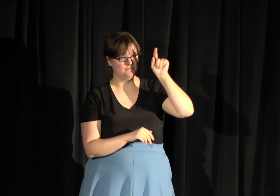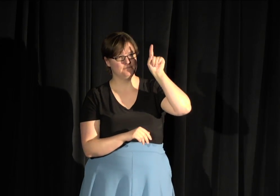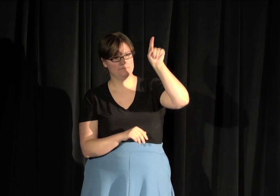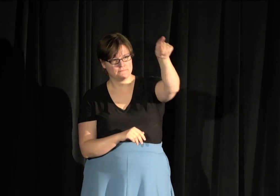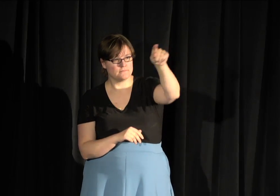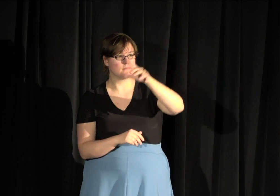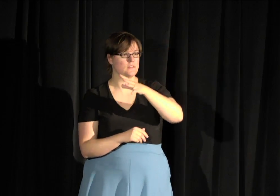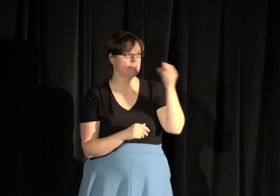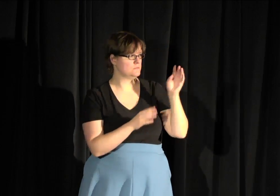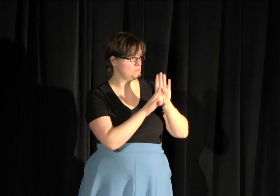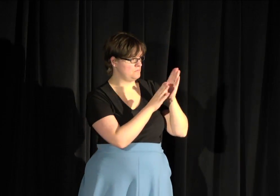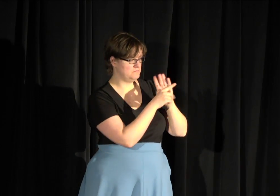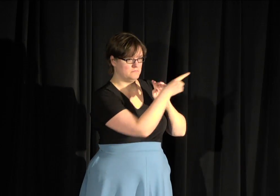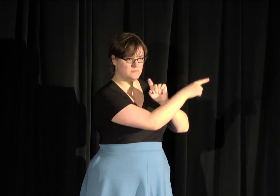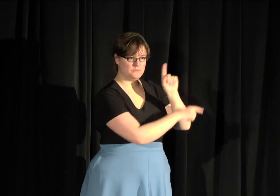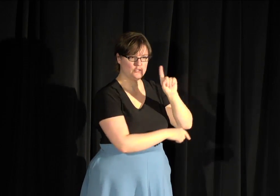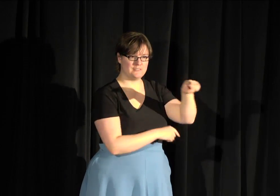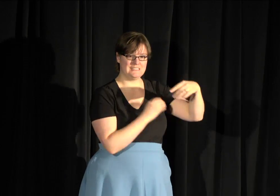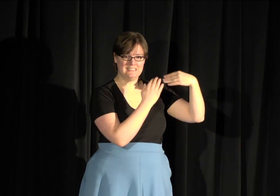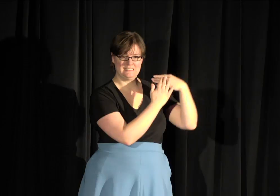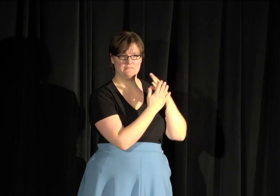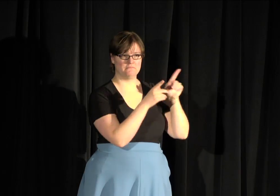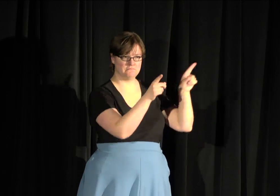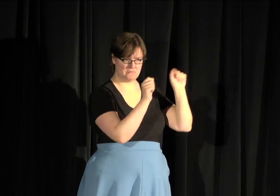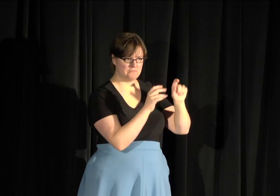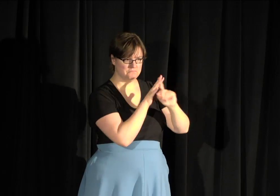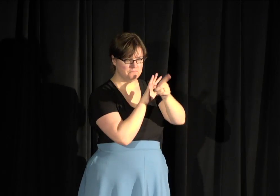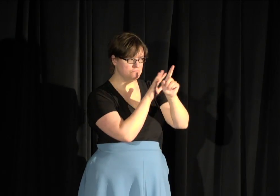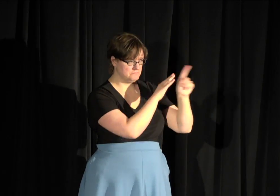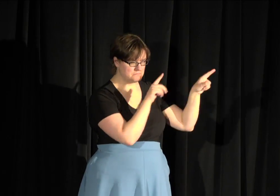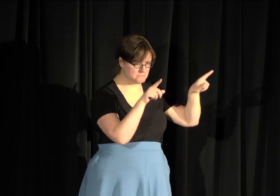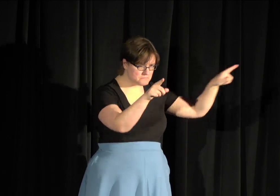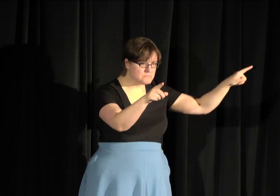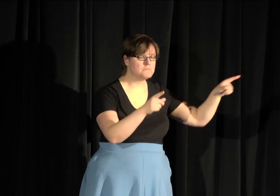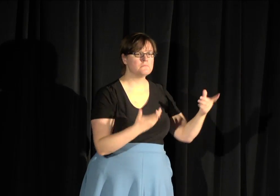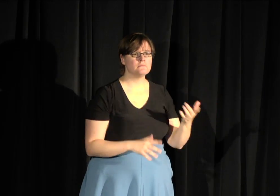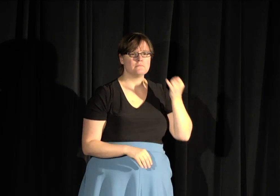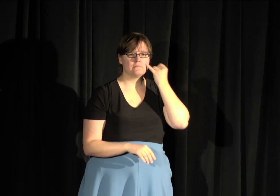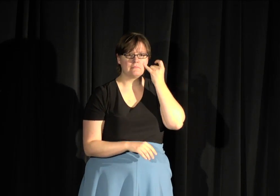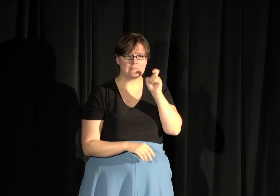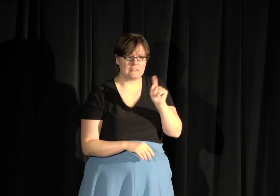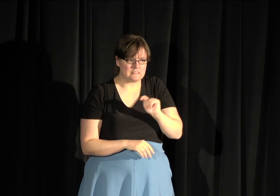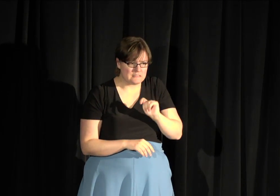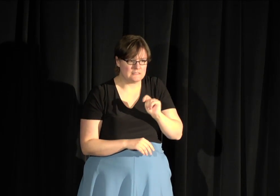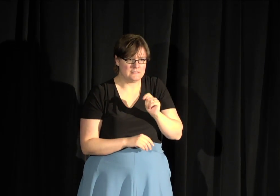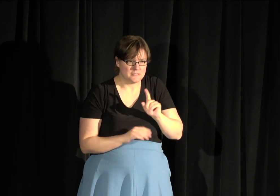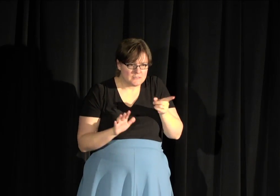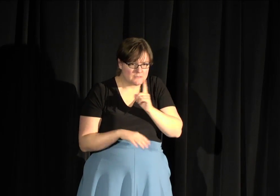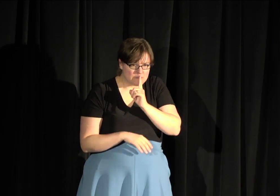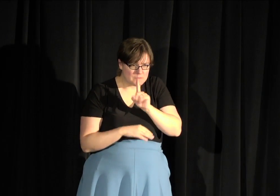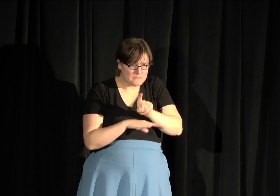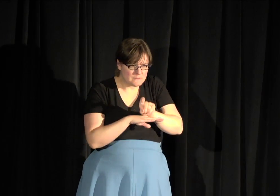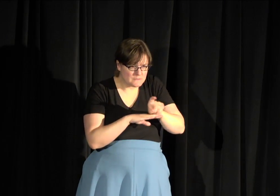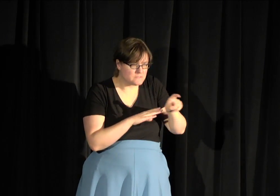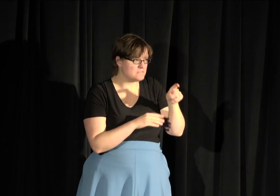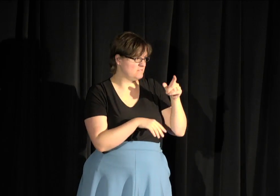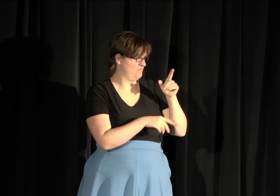room behind you and the door to the right of you. And you can exit either one of those doors. If you need to use the restroom, just